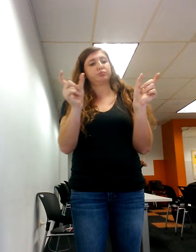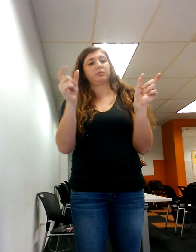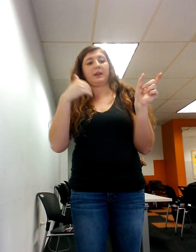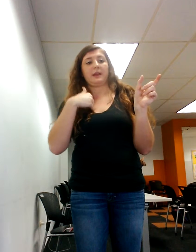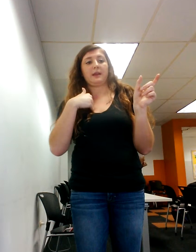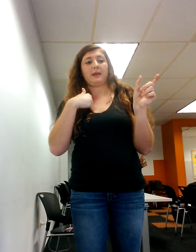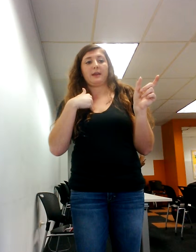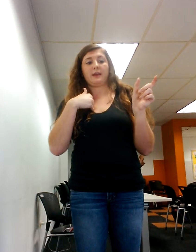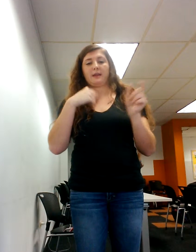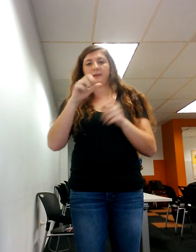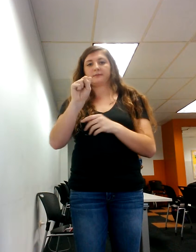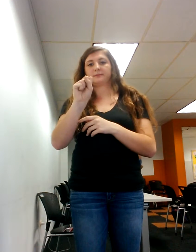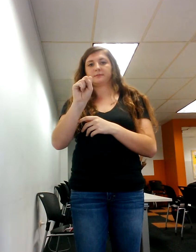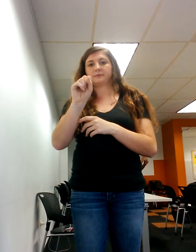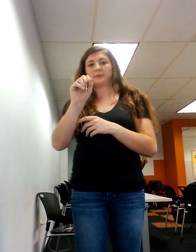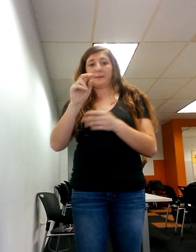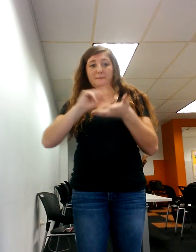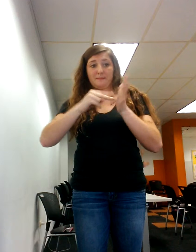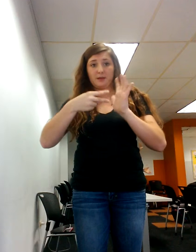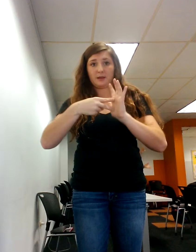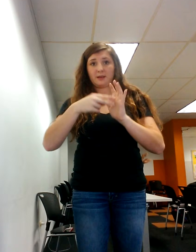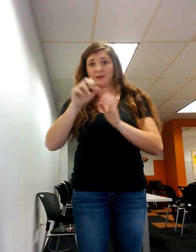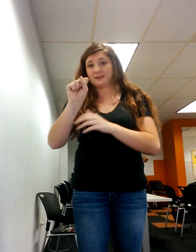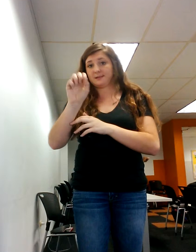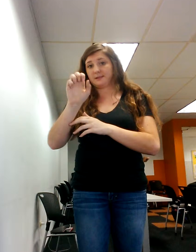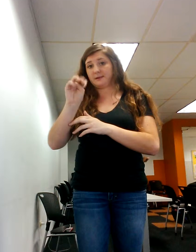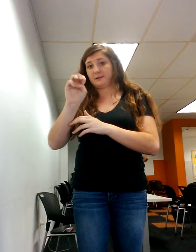semantic meaning. What's semantics?